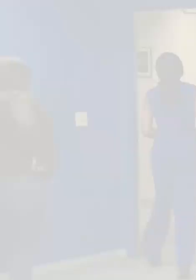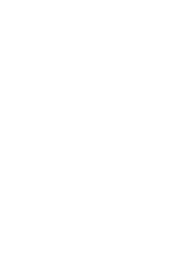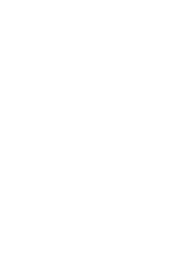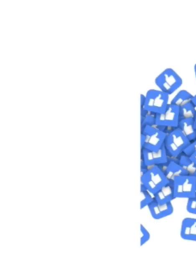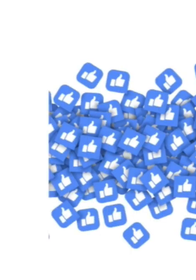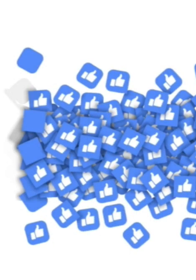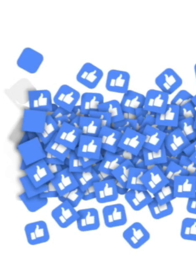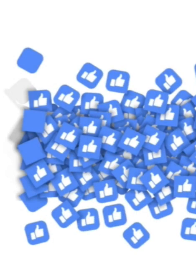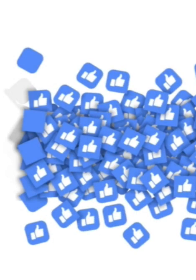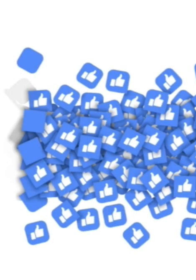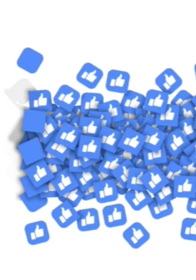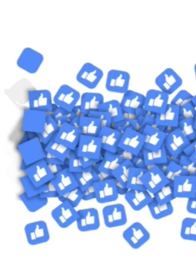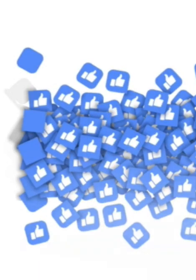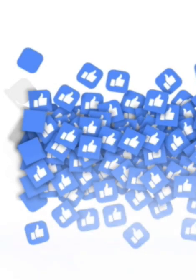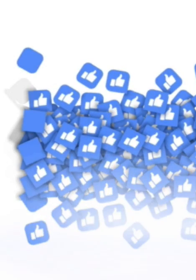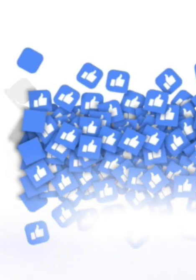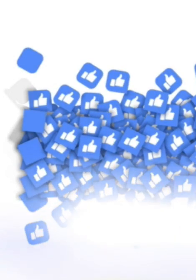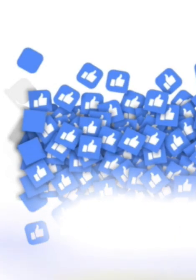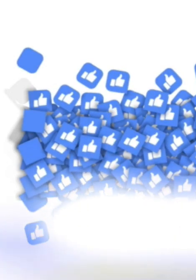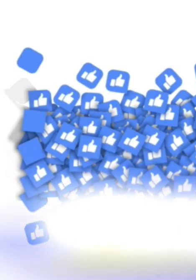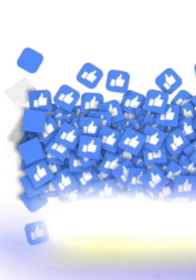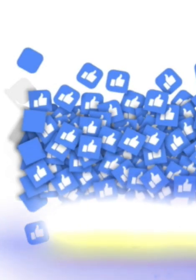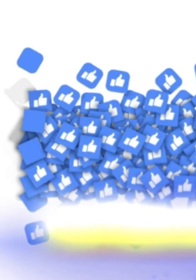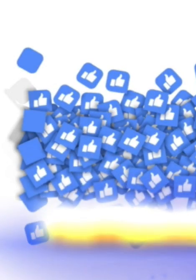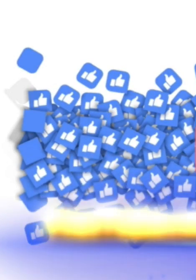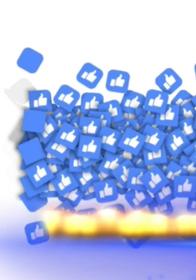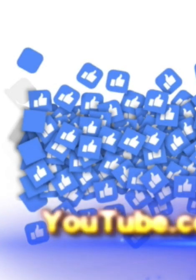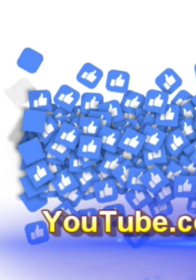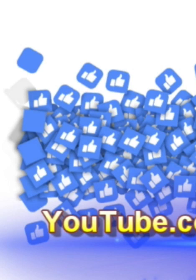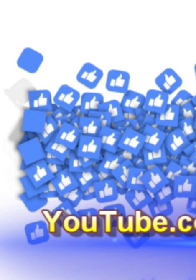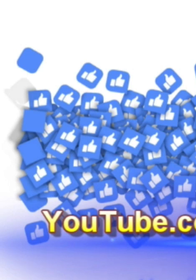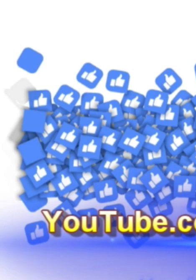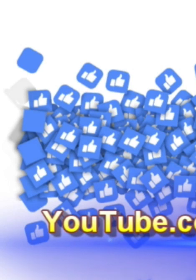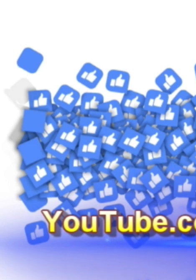Thanks for watching, and if you haven't already, please consider